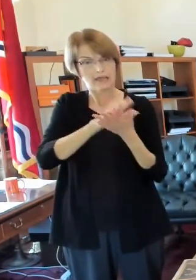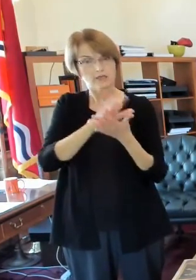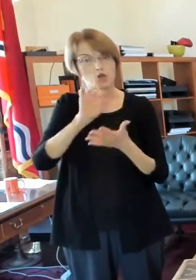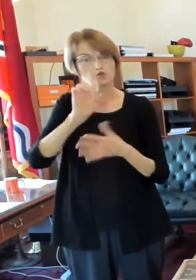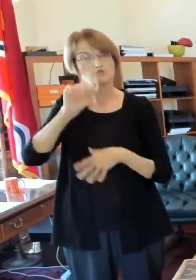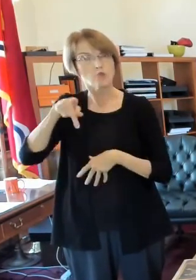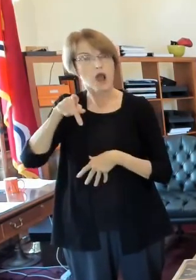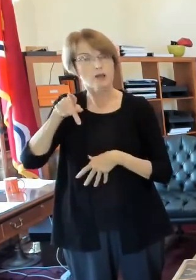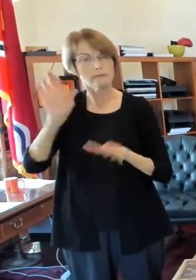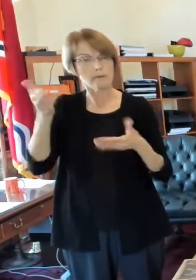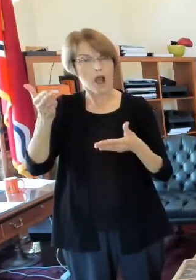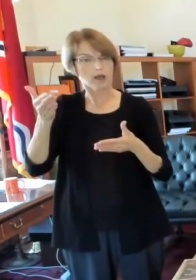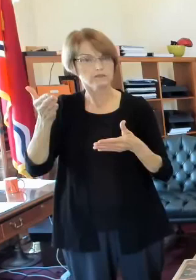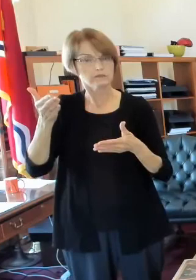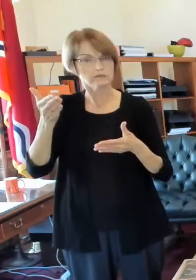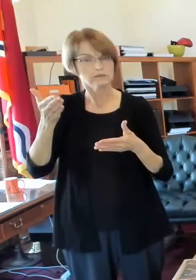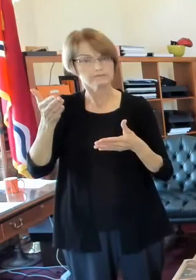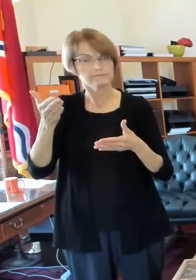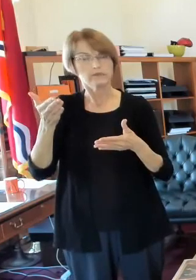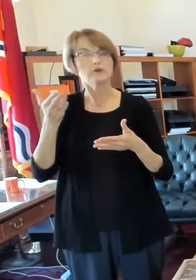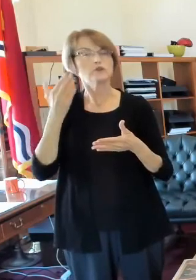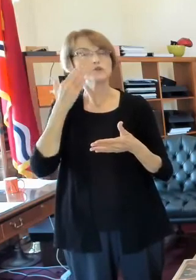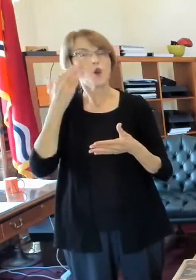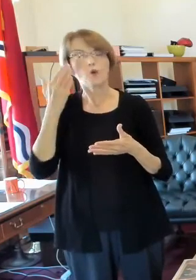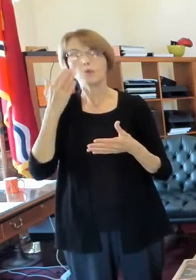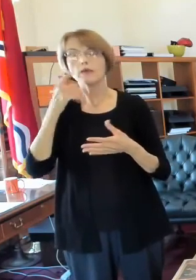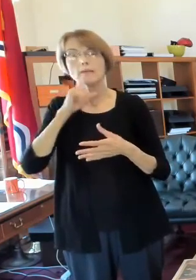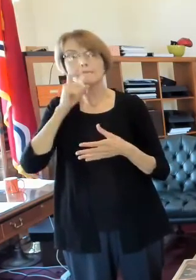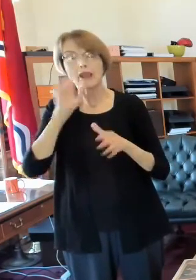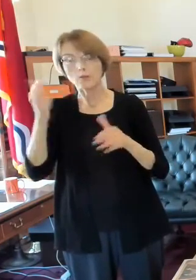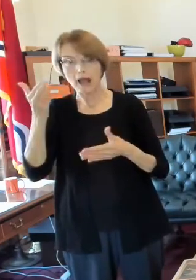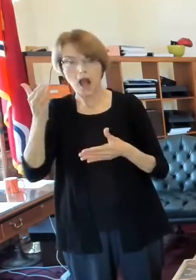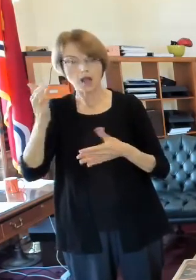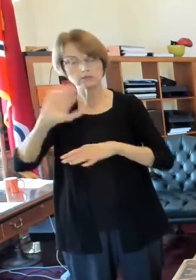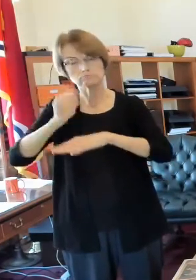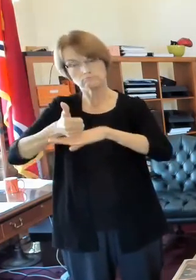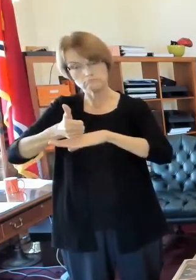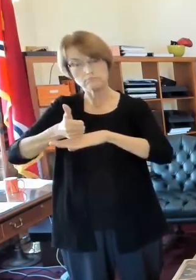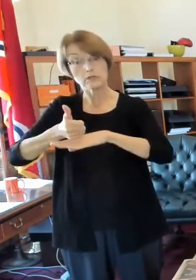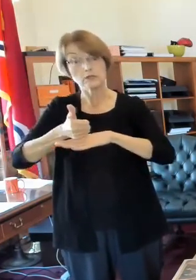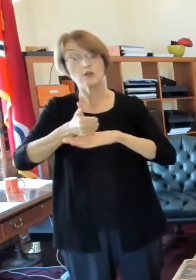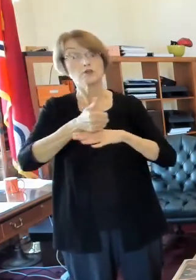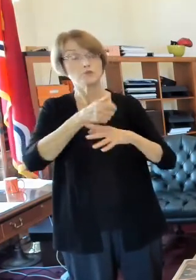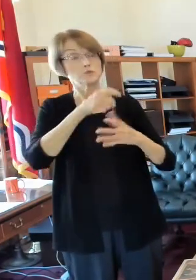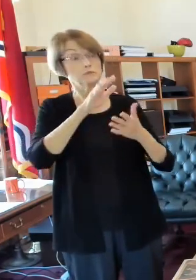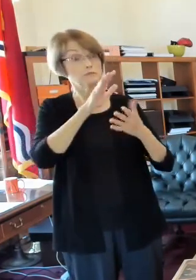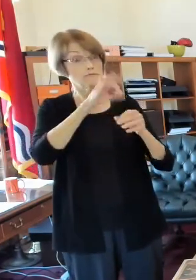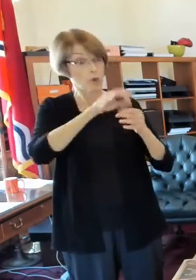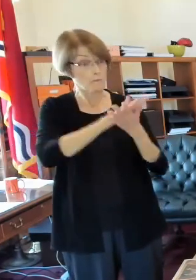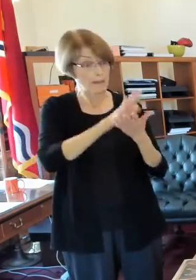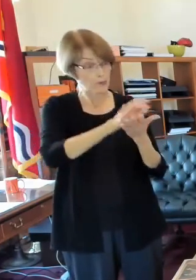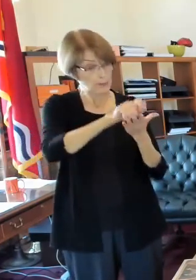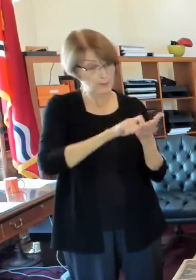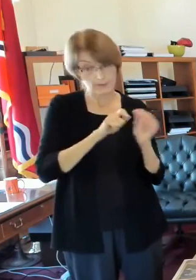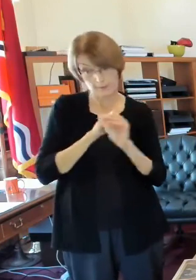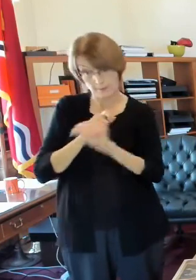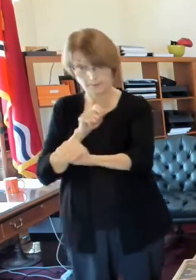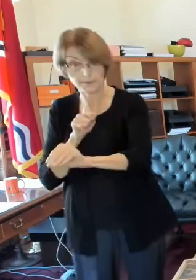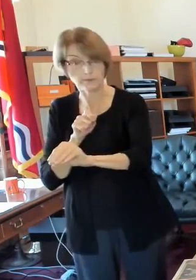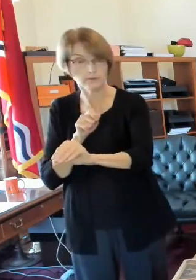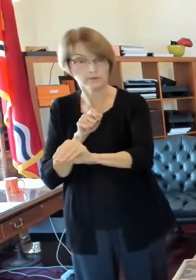we talked about that. You know, it's a metal box that sits on the curb that you could put your ballot in. And those had been